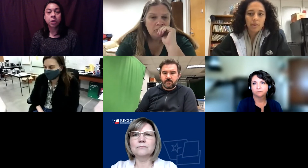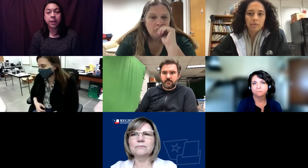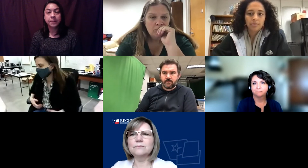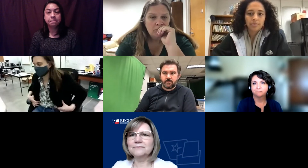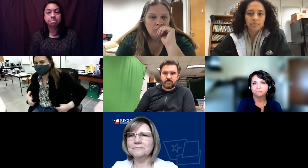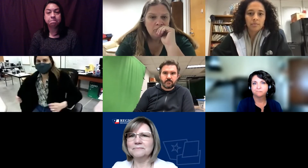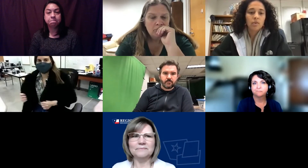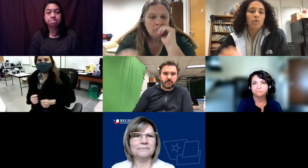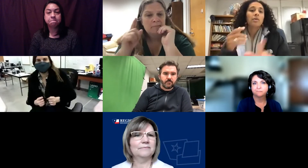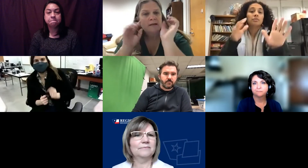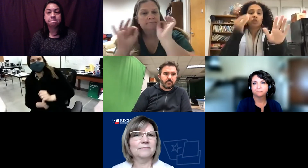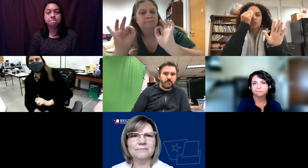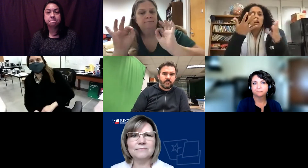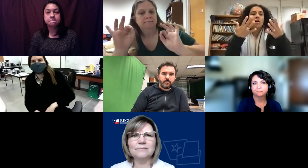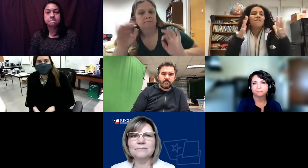Okay.